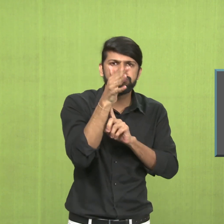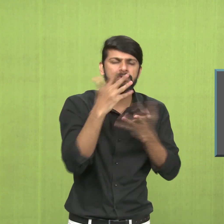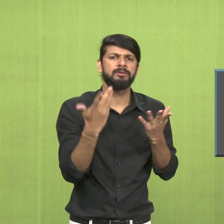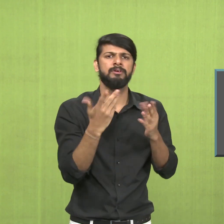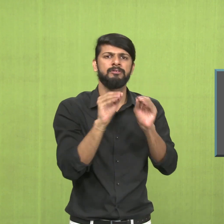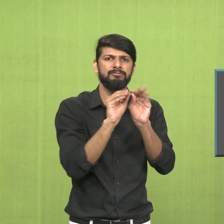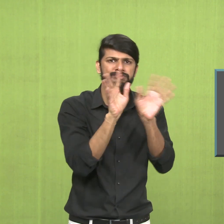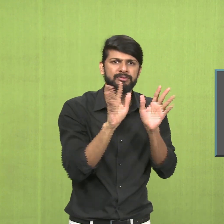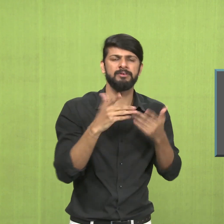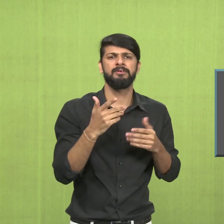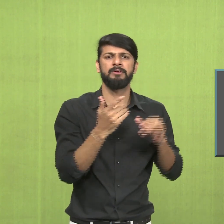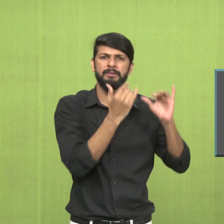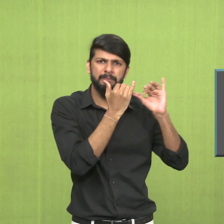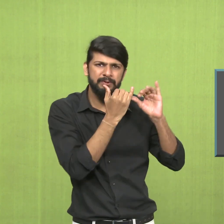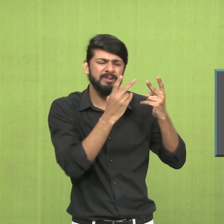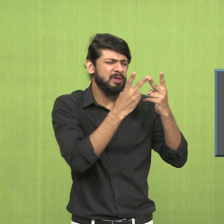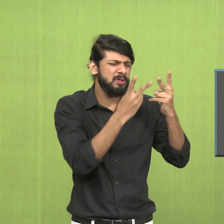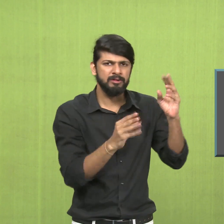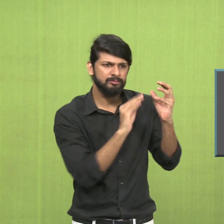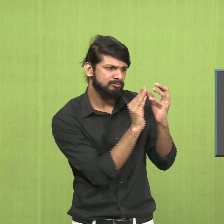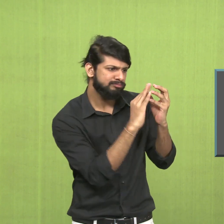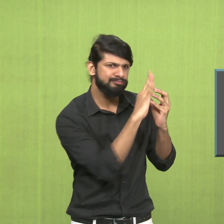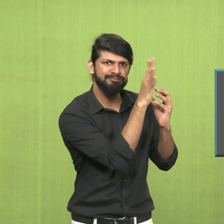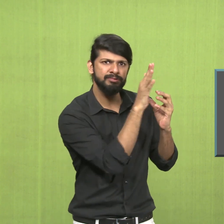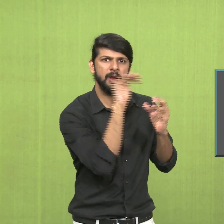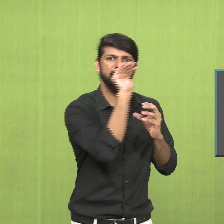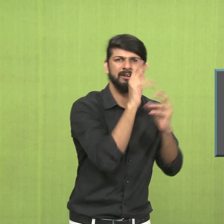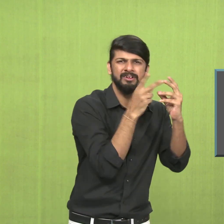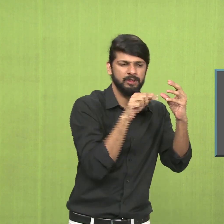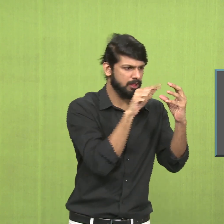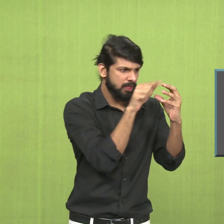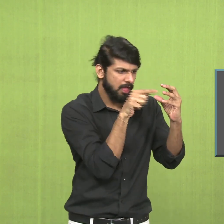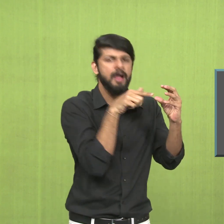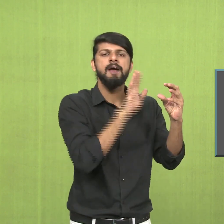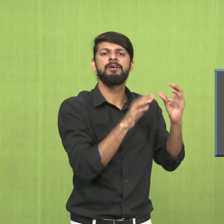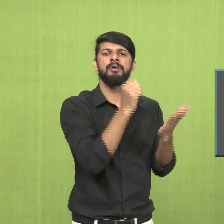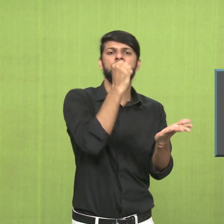You can see the engraving and the elaborate shapes, could be floral, could be